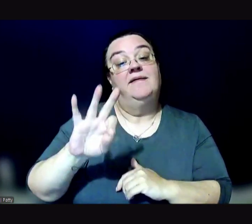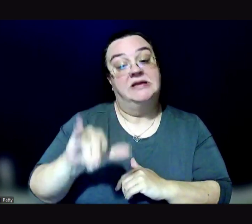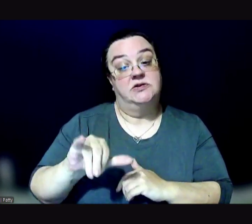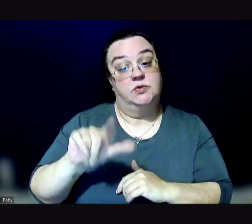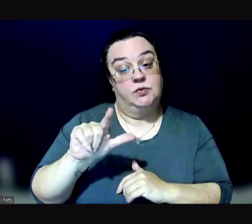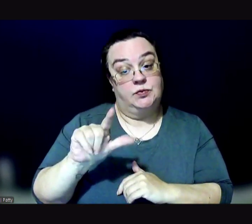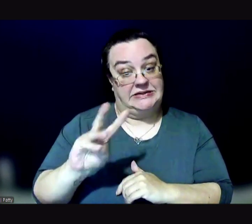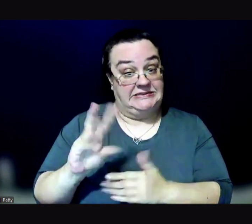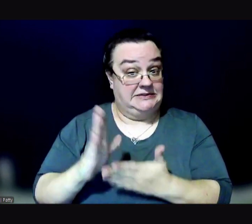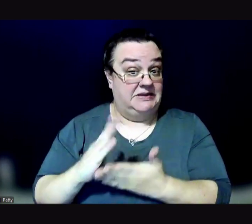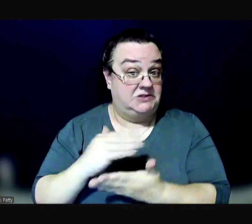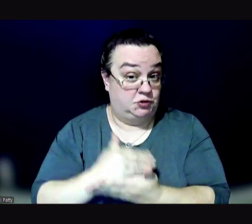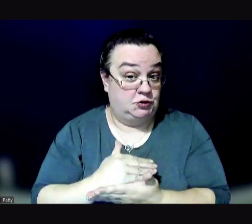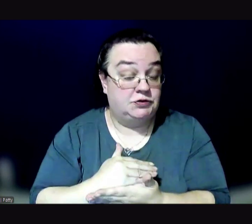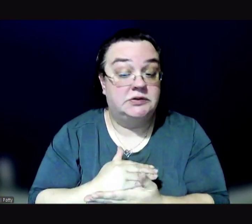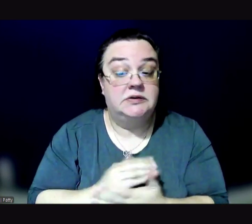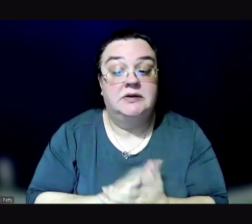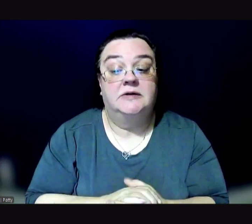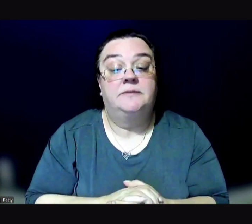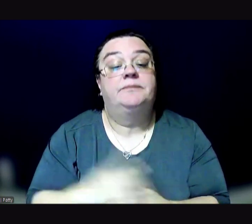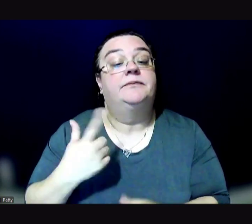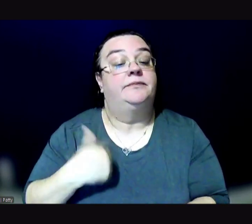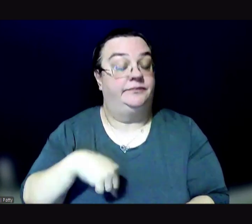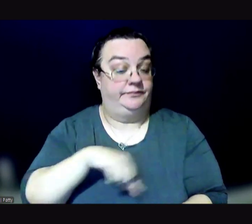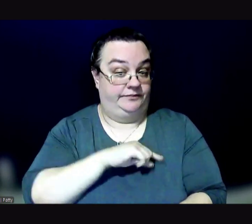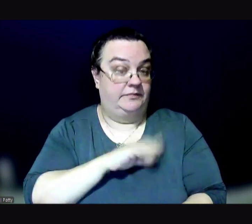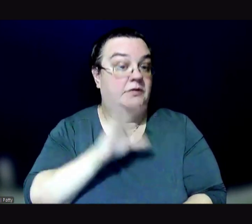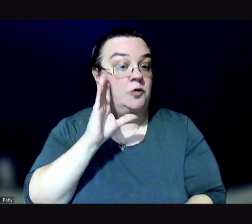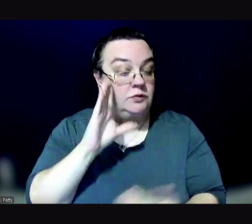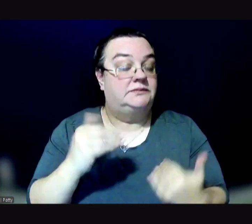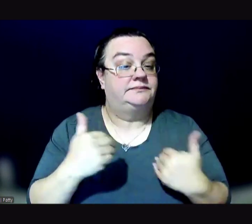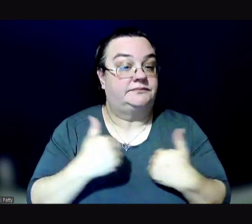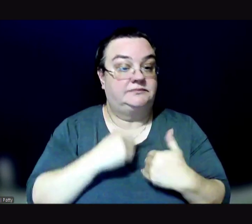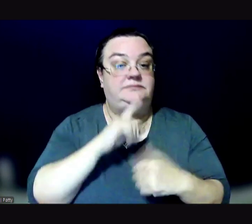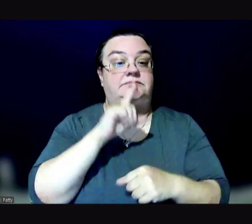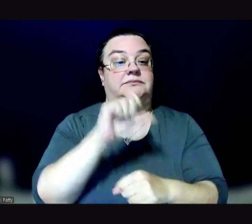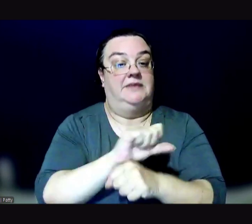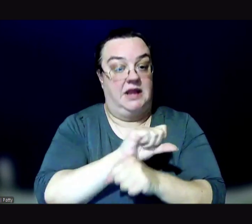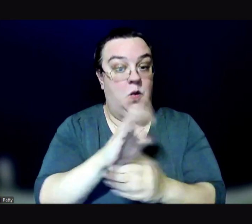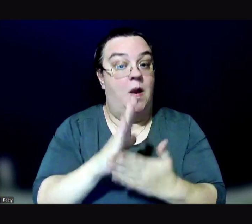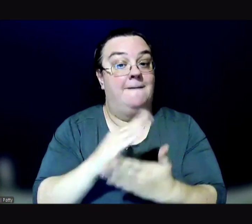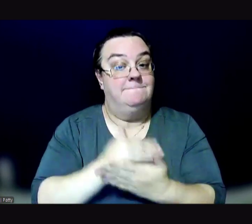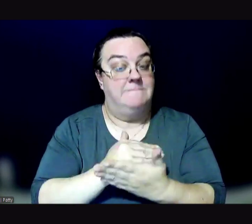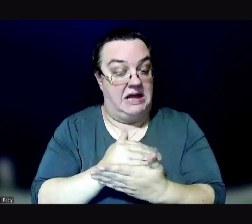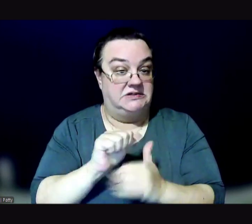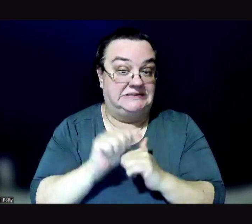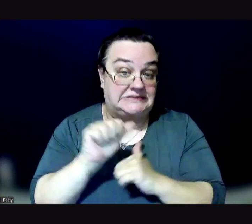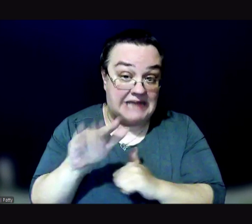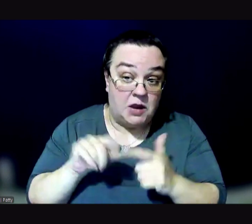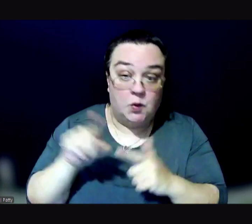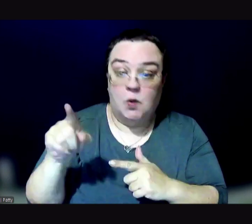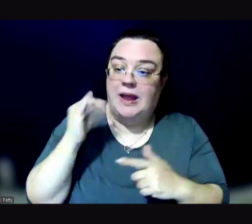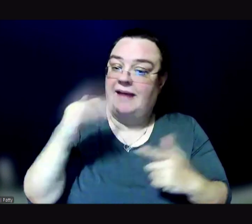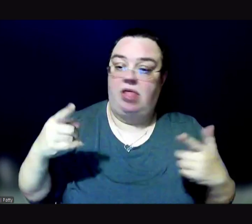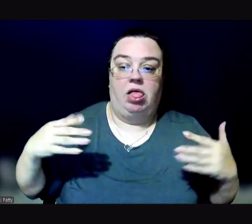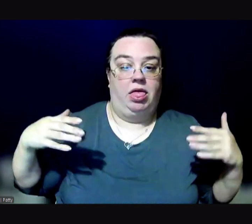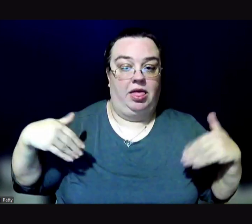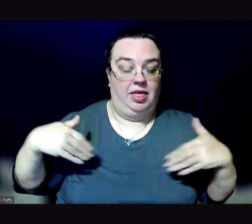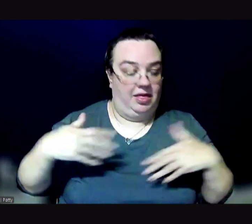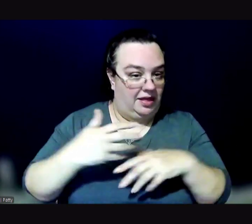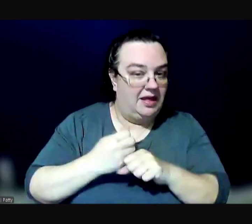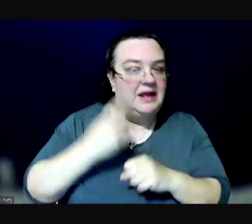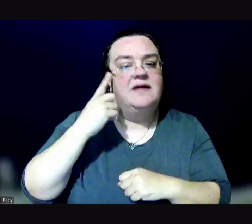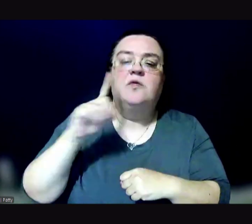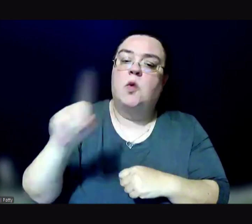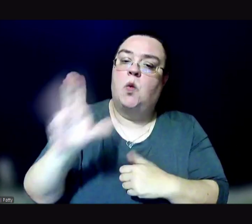26 budget. We will get the actual budget out to you if you don't have it, just for your review,